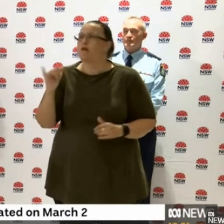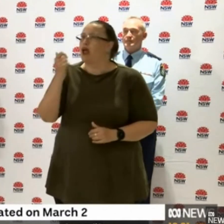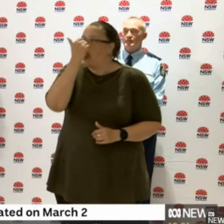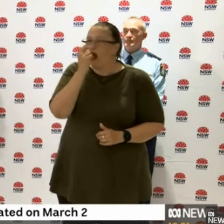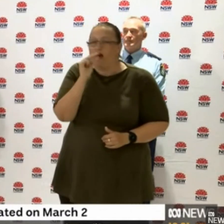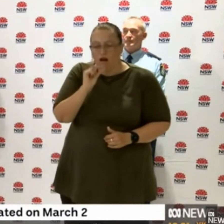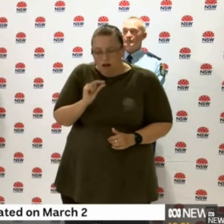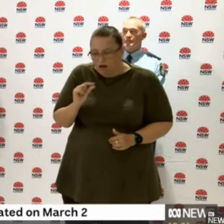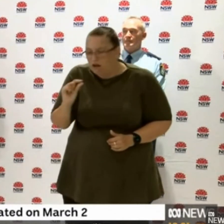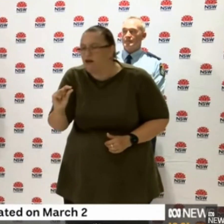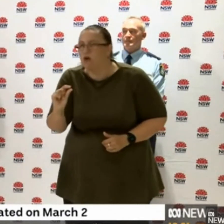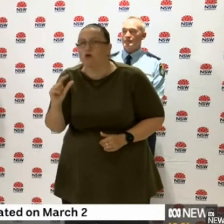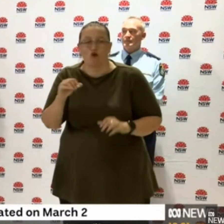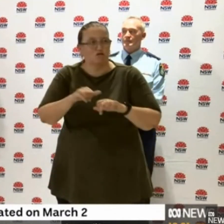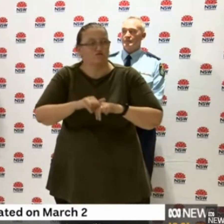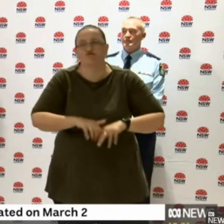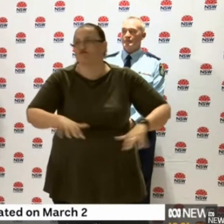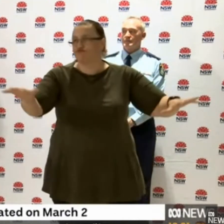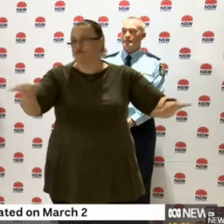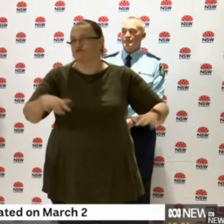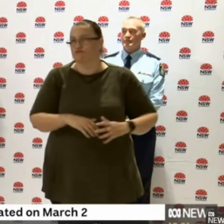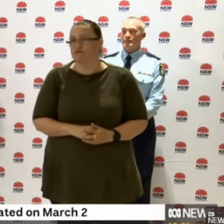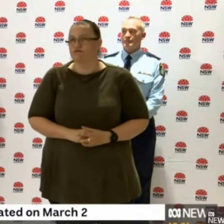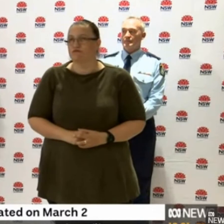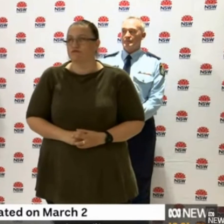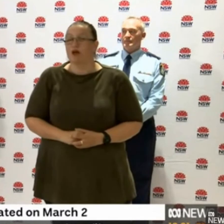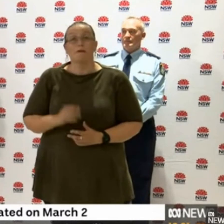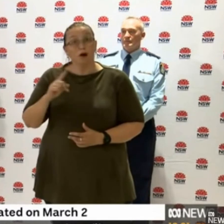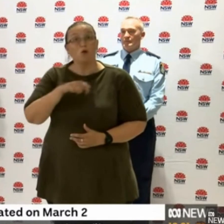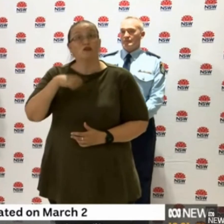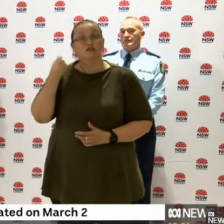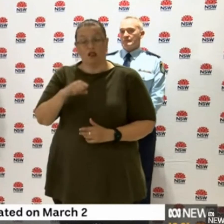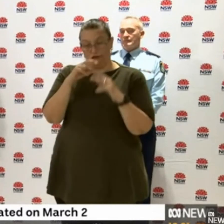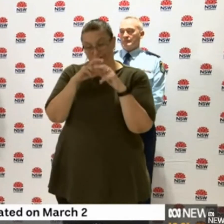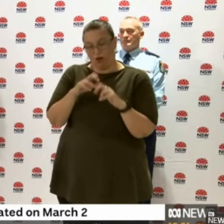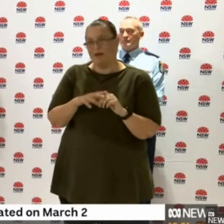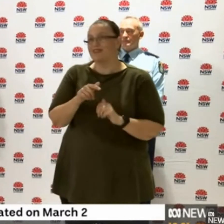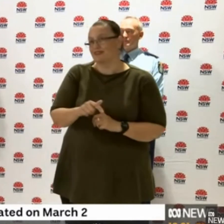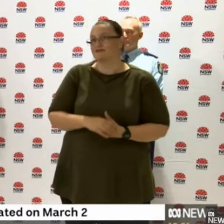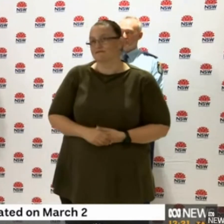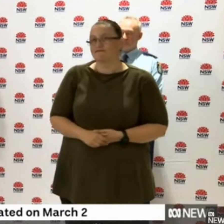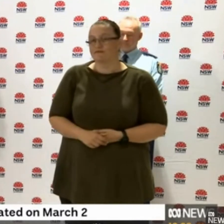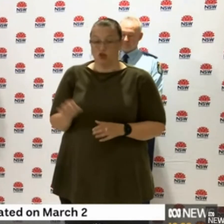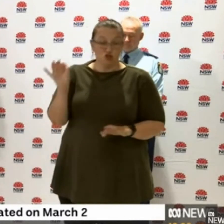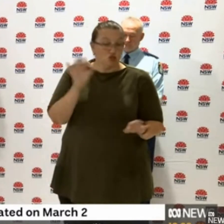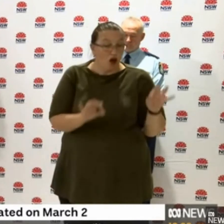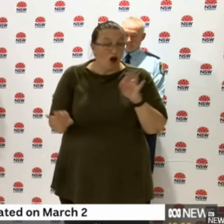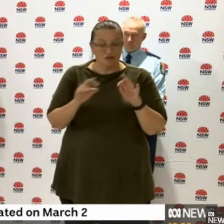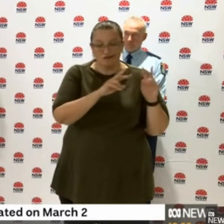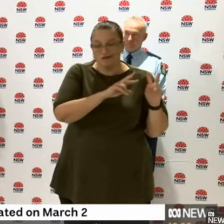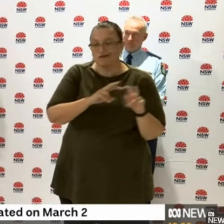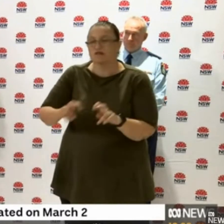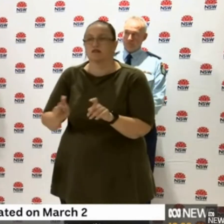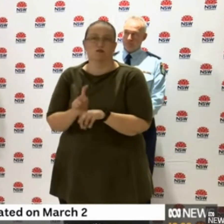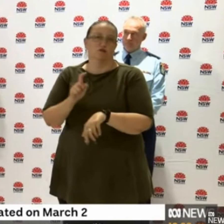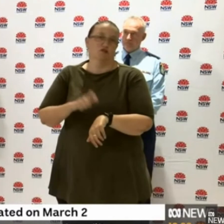degree. But a lot of this work is still being looked at, and the science is being worked through